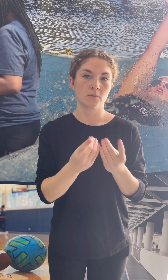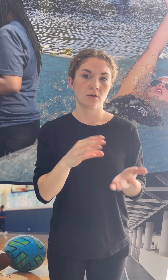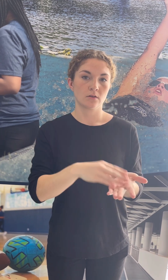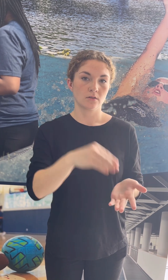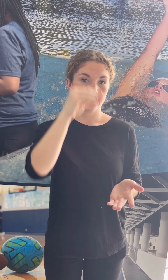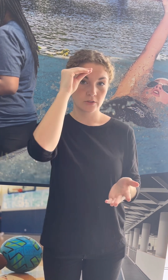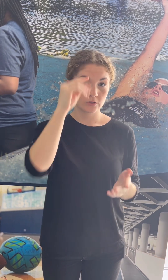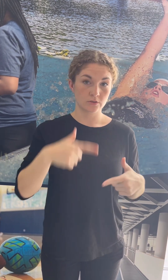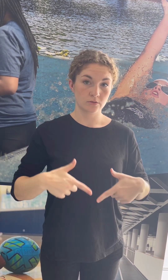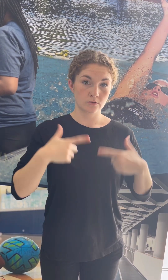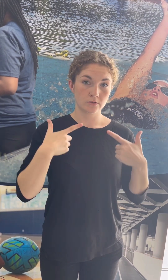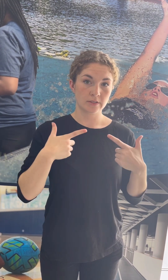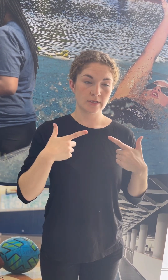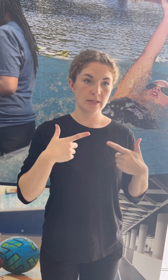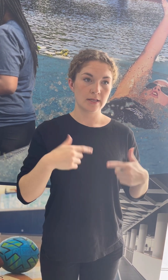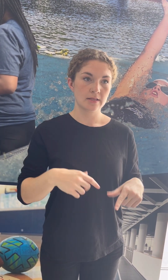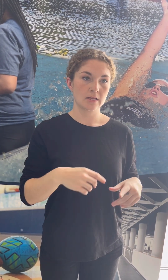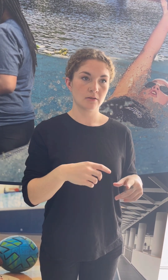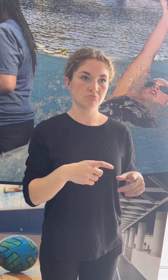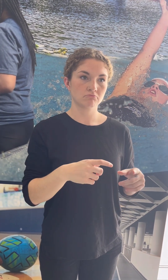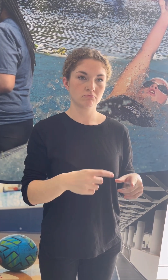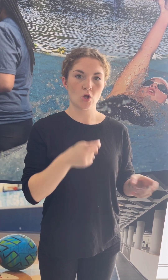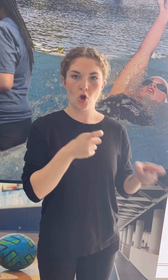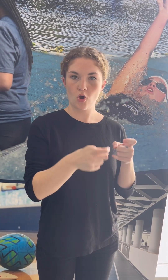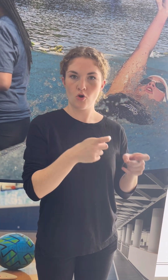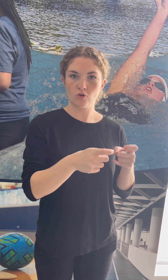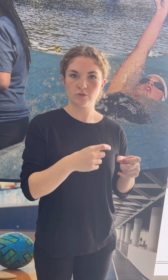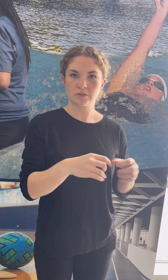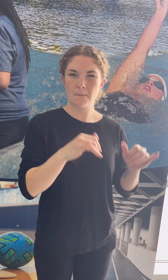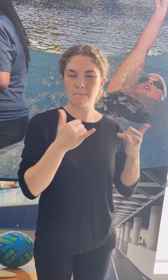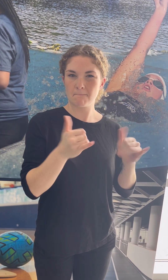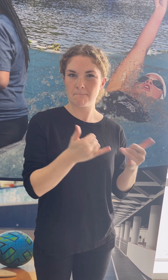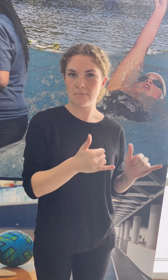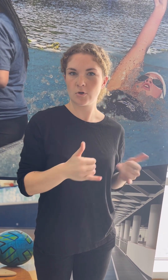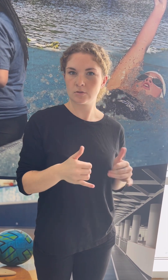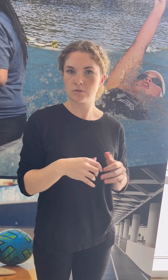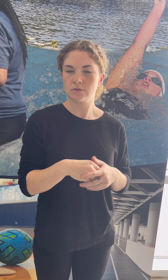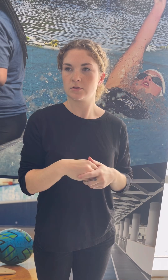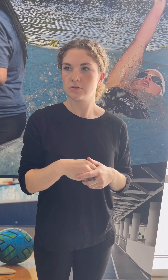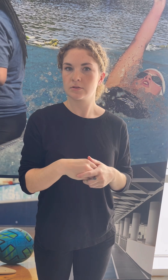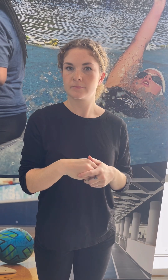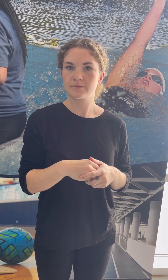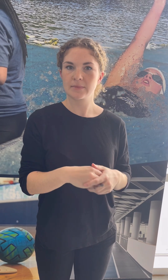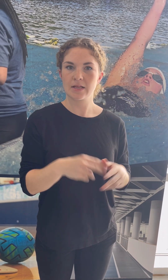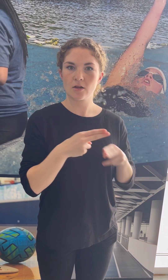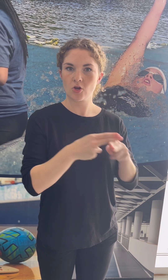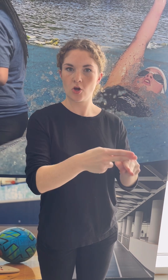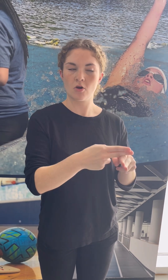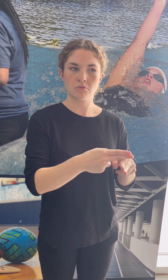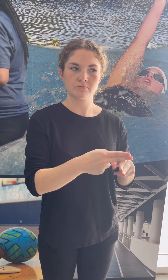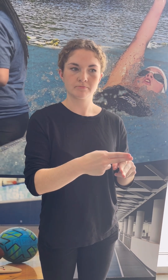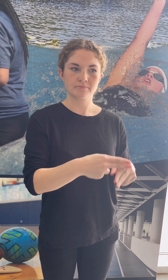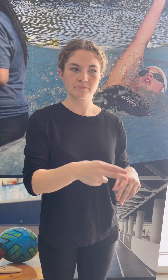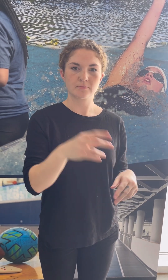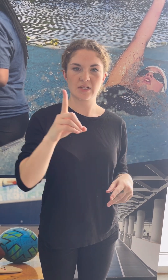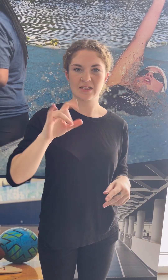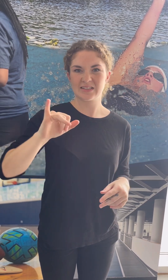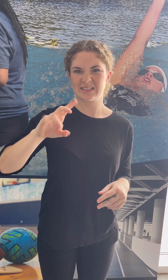hosts Ozfest, they also use this pool to put on events. We have something called Diamond Movies where they bring in a bunch of food trucks. Students come